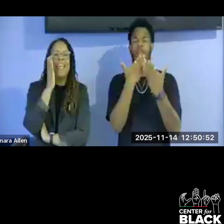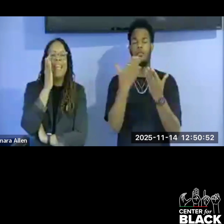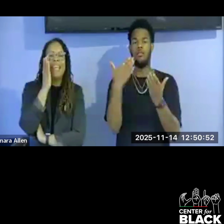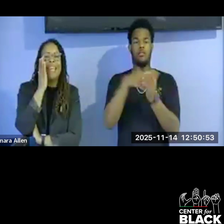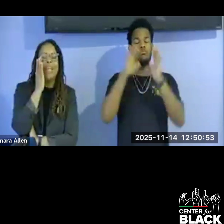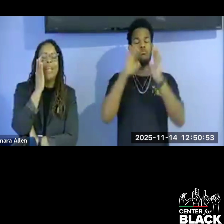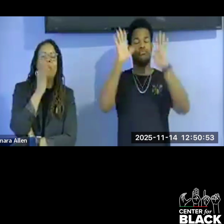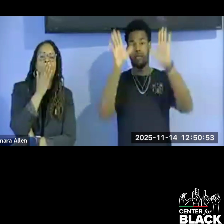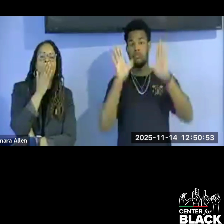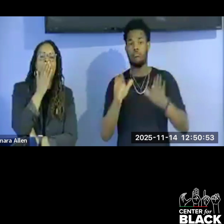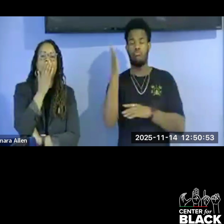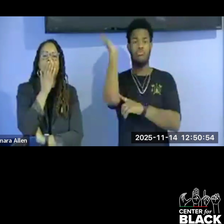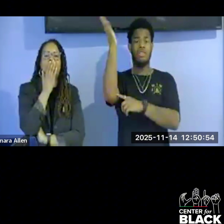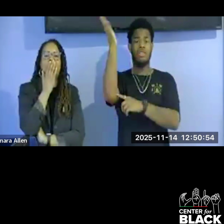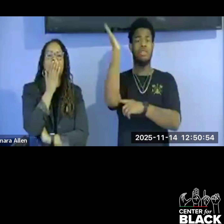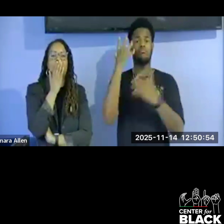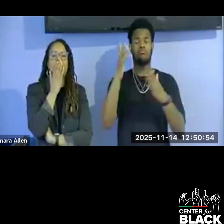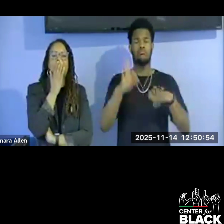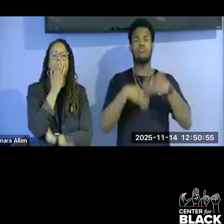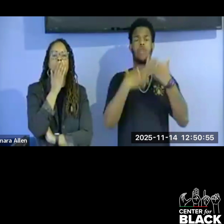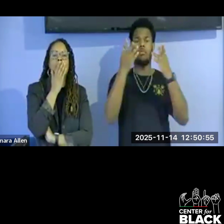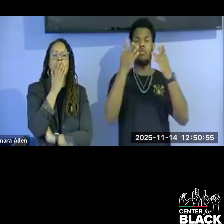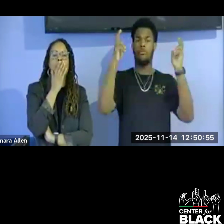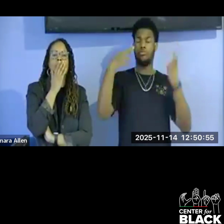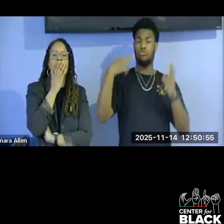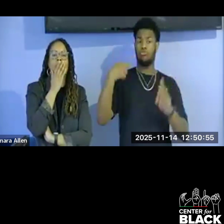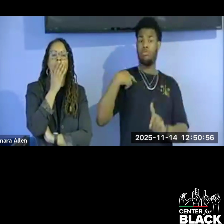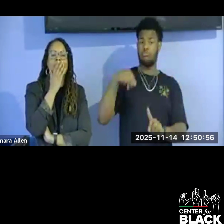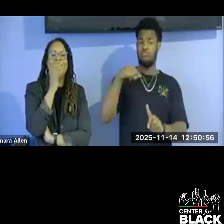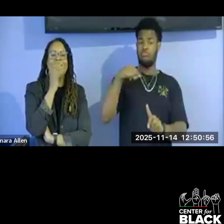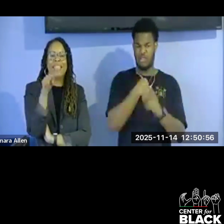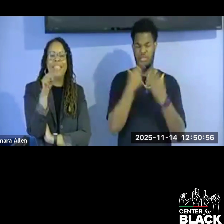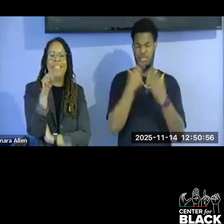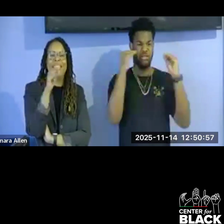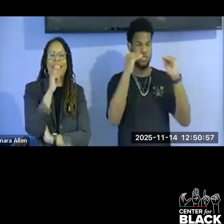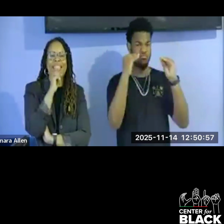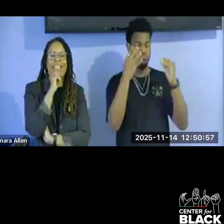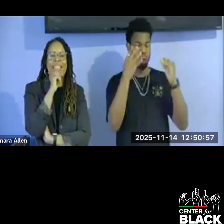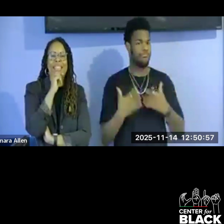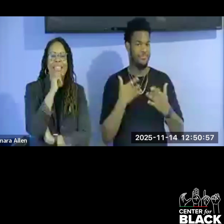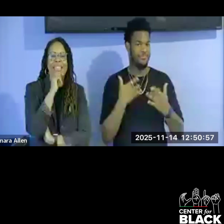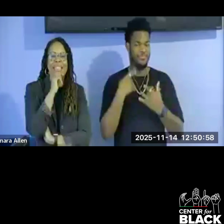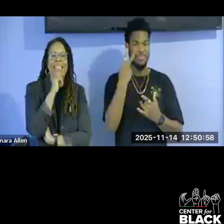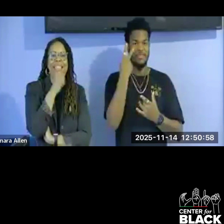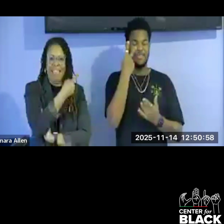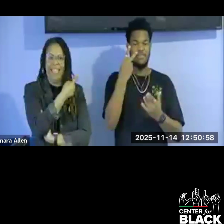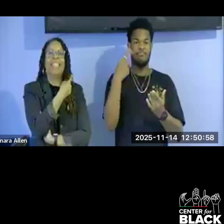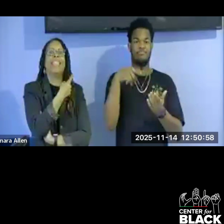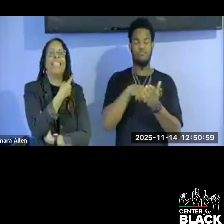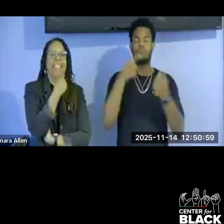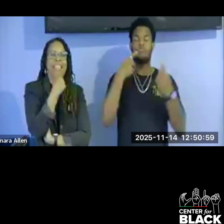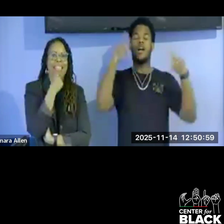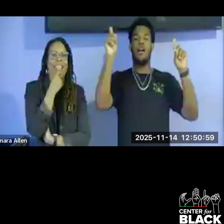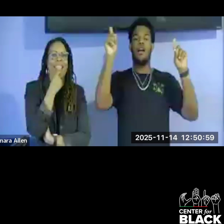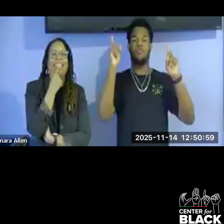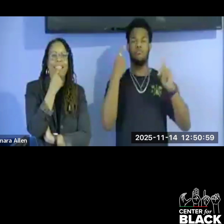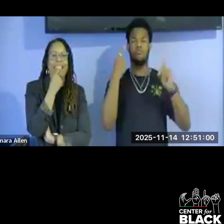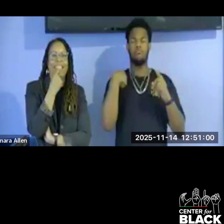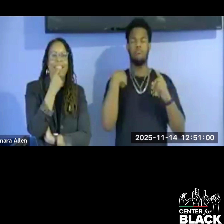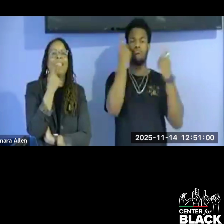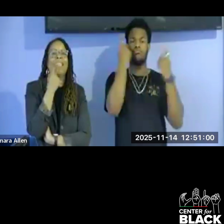We have another question in person. Thank you so much for your presentation. You did mention religious